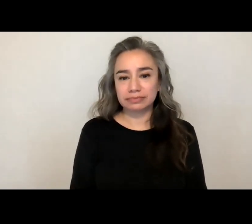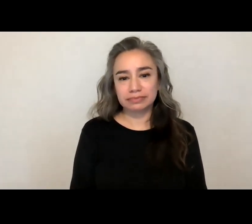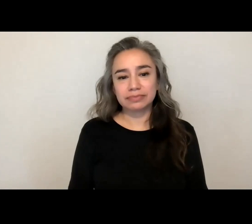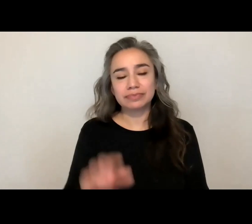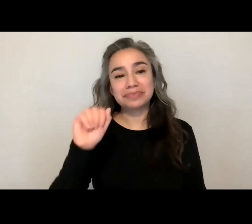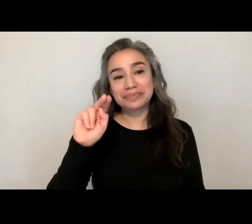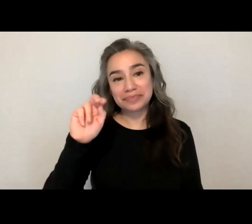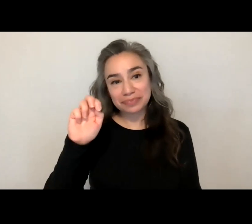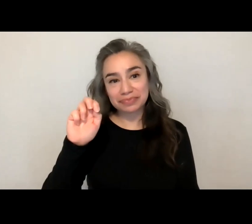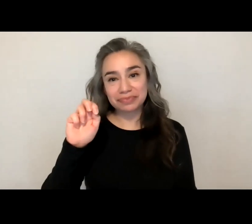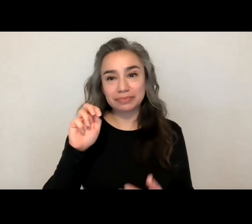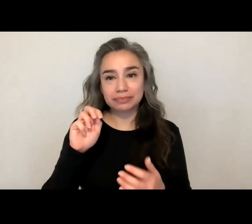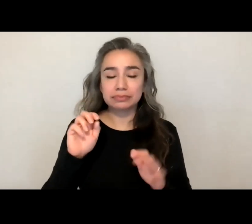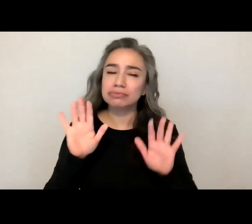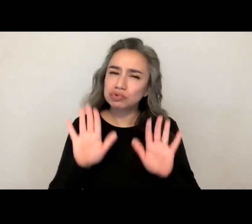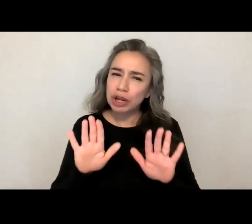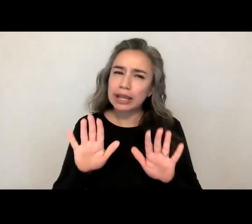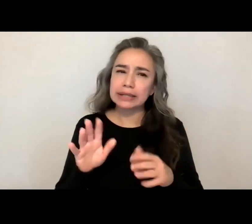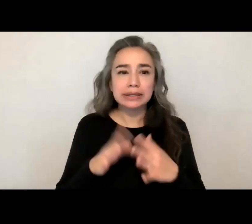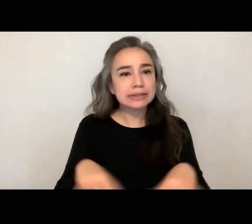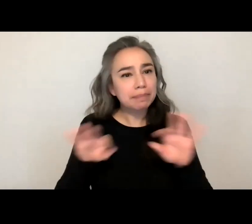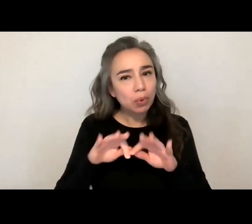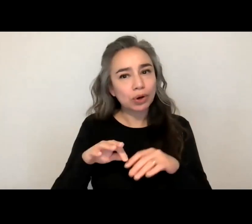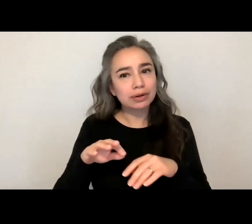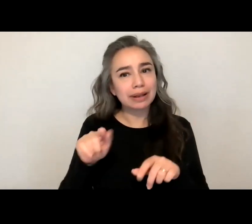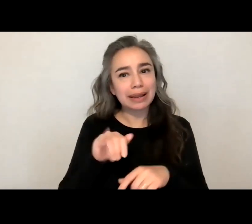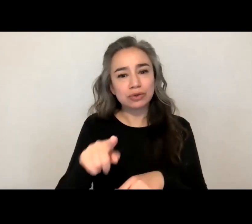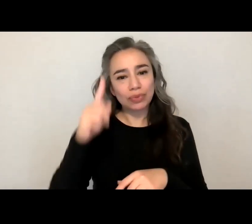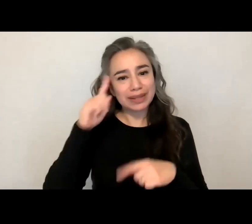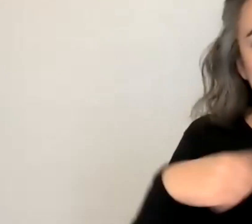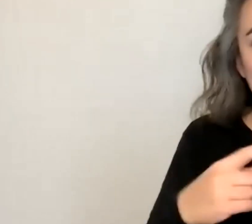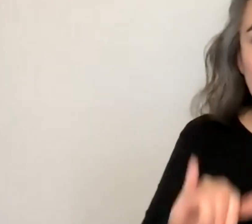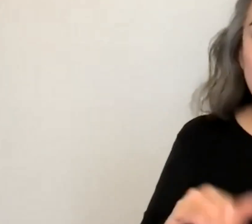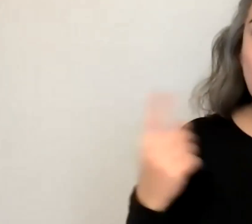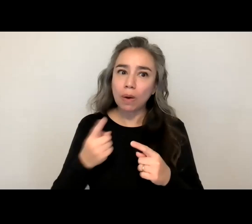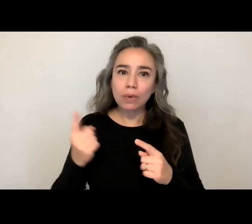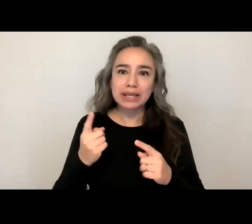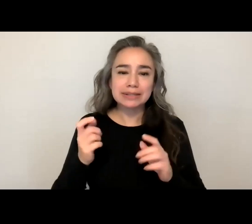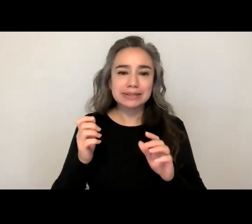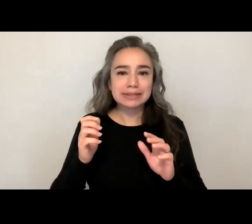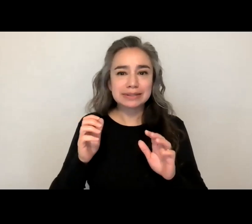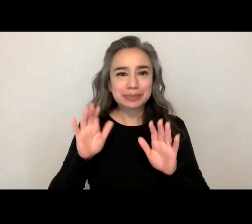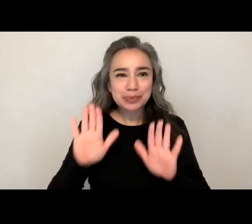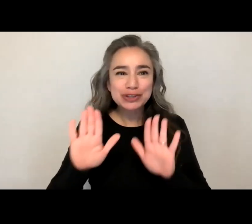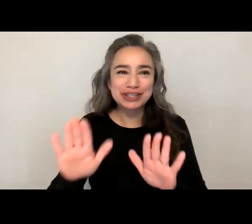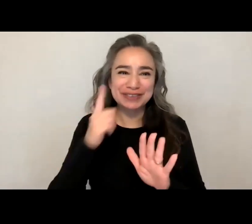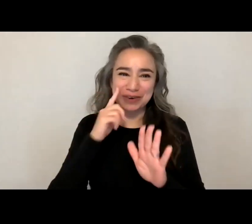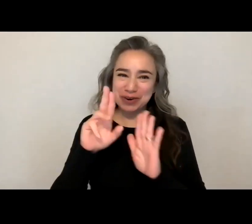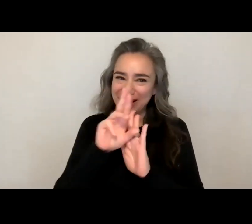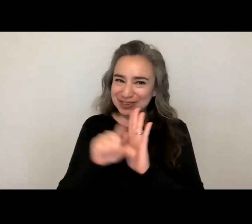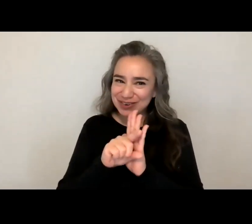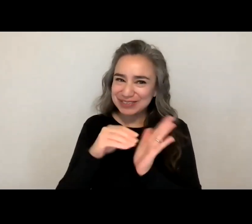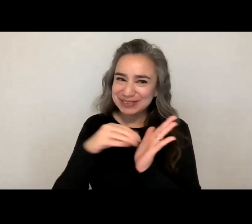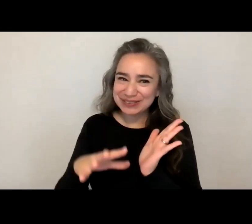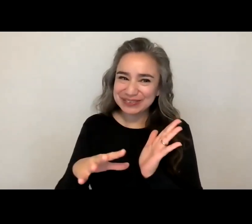Great. And I think it's important to think about this, as you're saying, all the way, I'm always going to be pushing for undergraduates. So be thinking